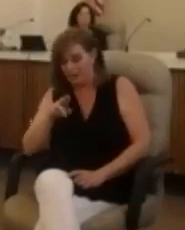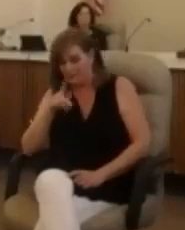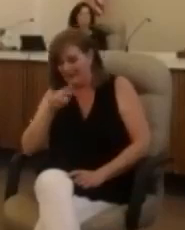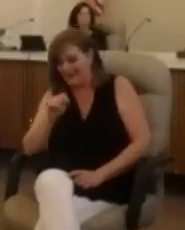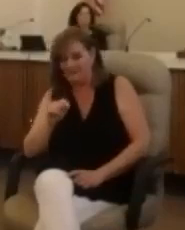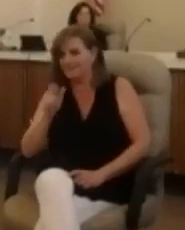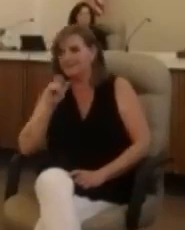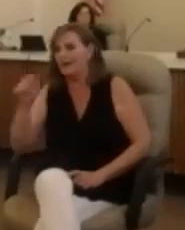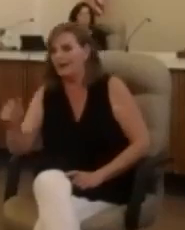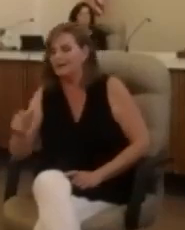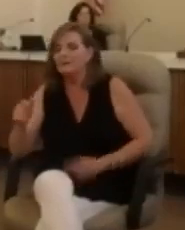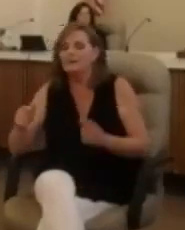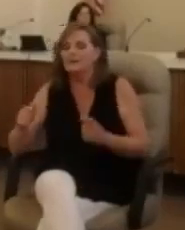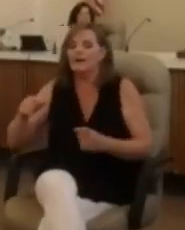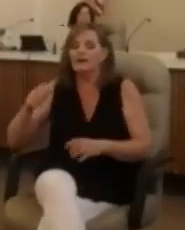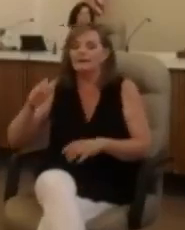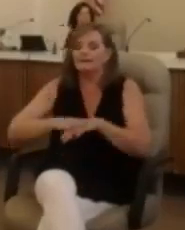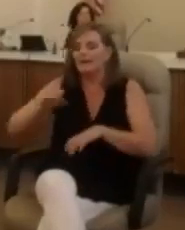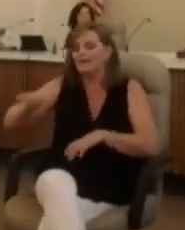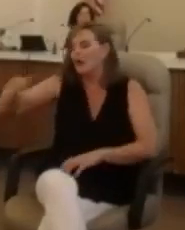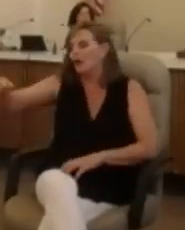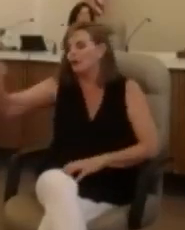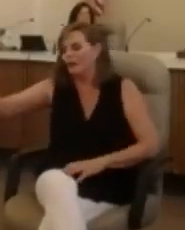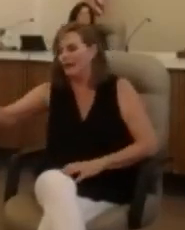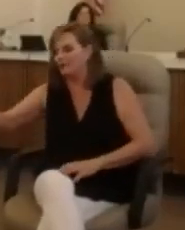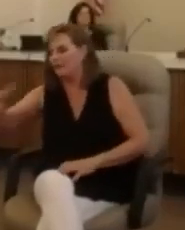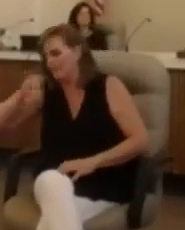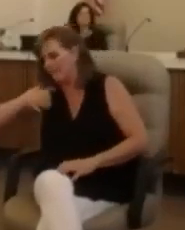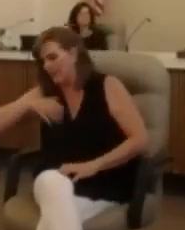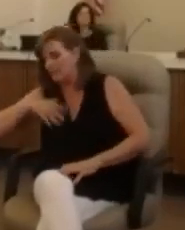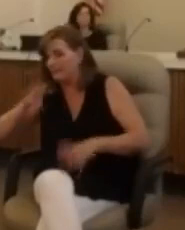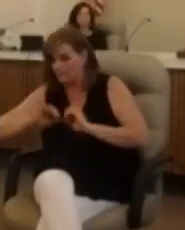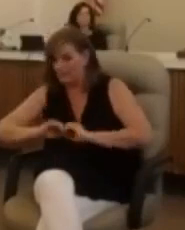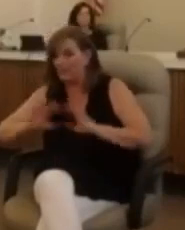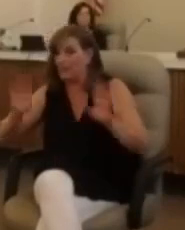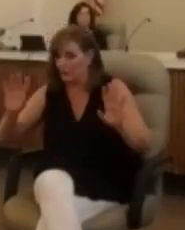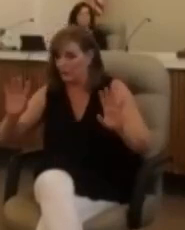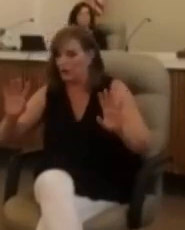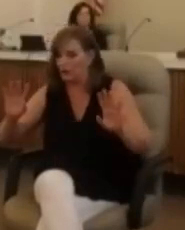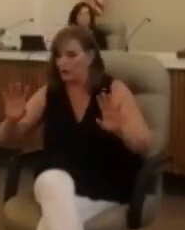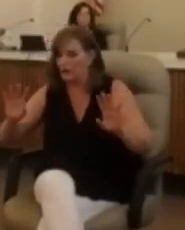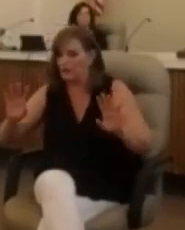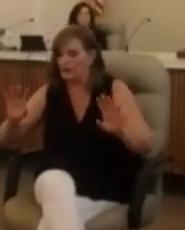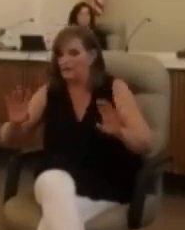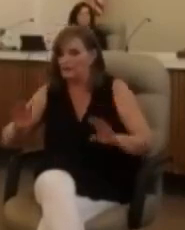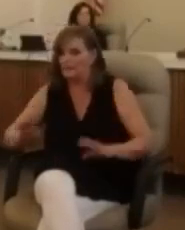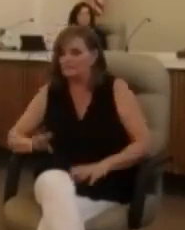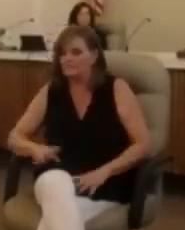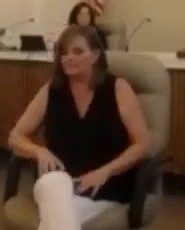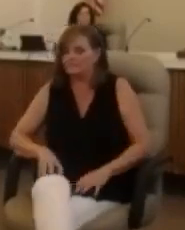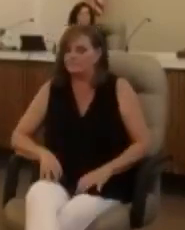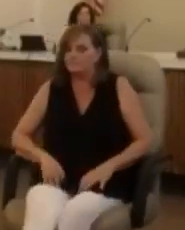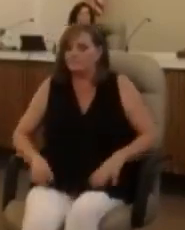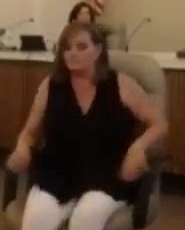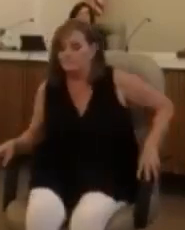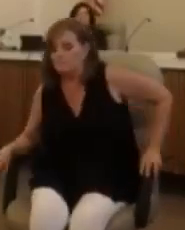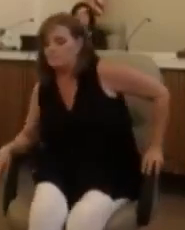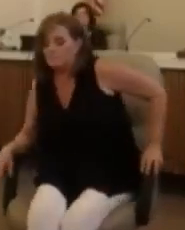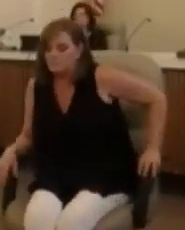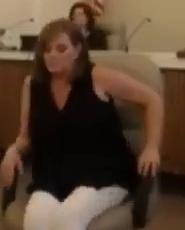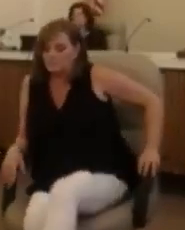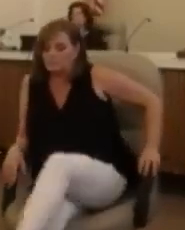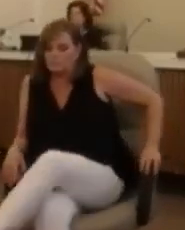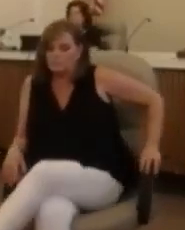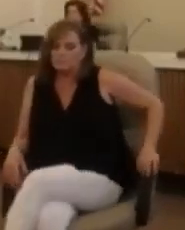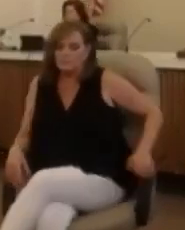of the farm that this one is being created on. So let's just be clear there that when the